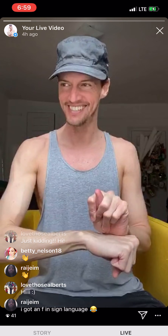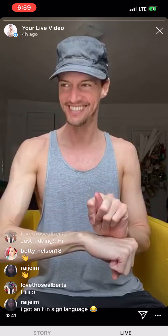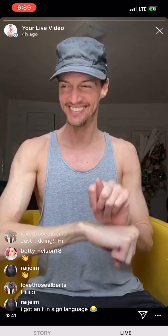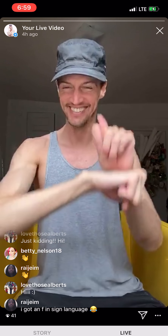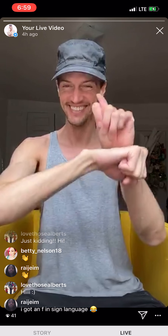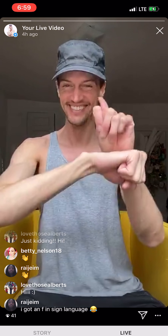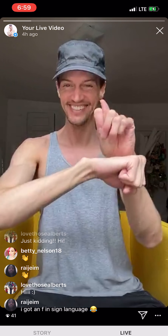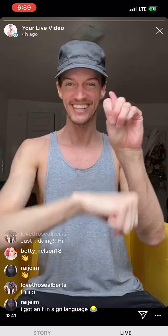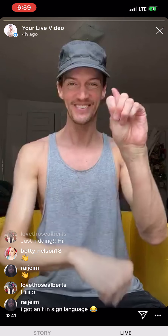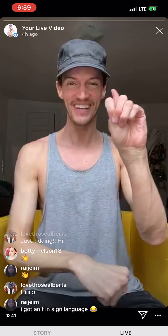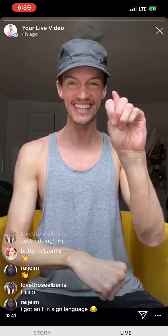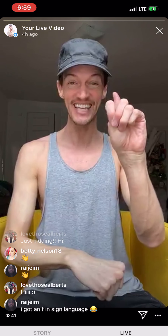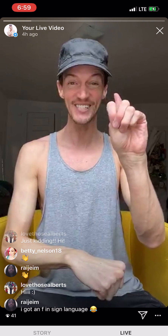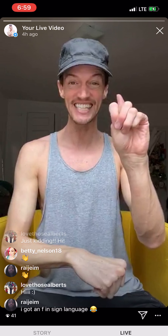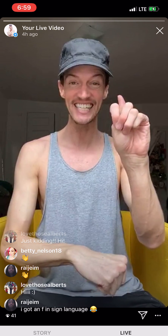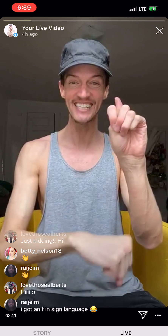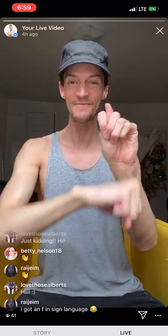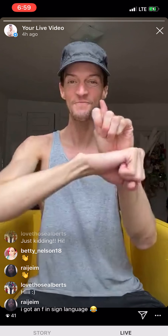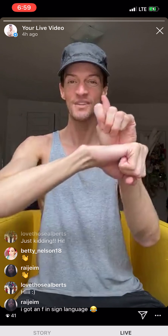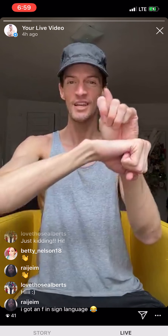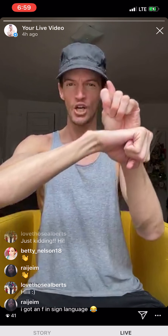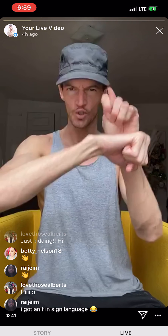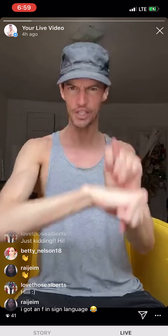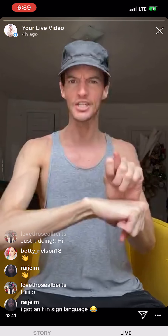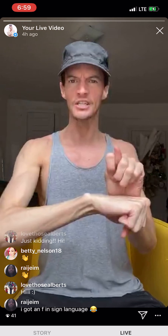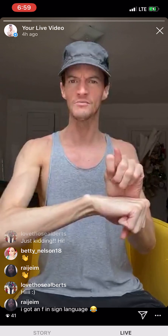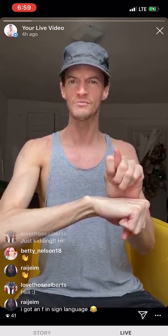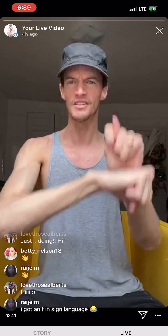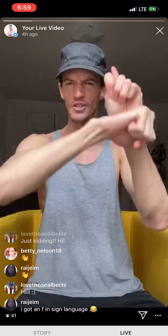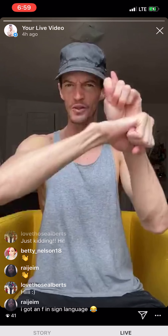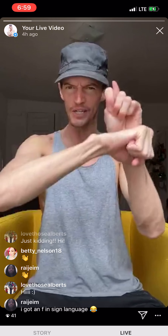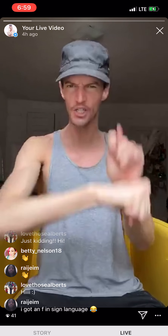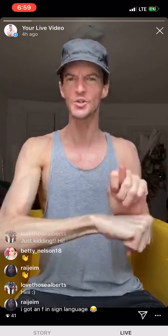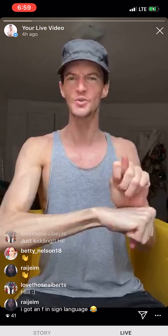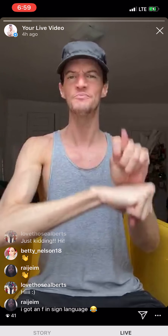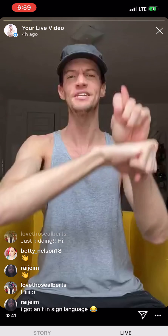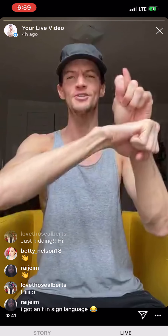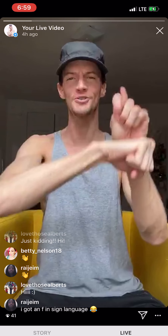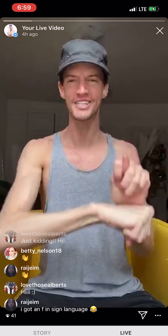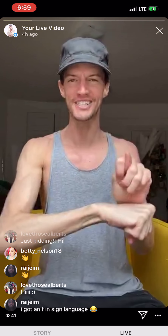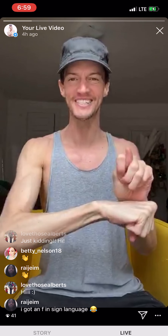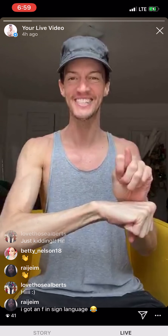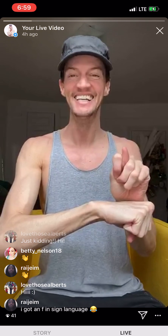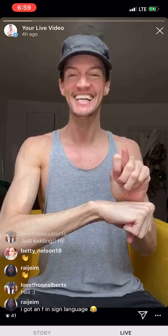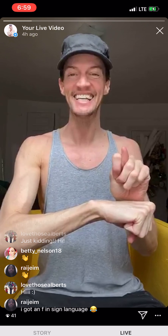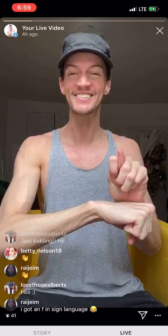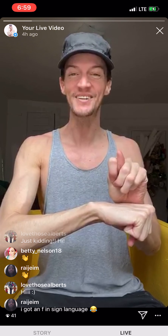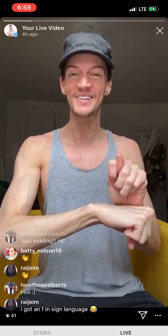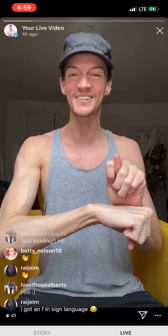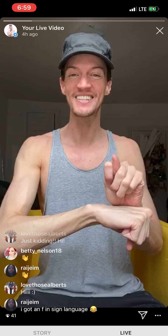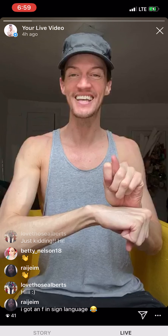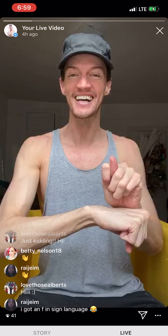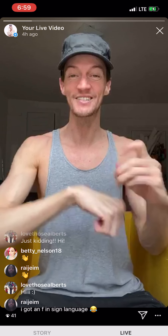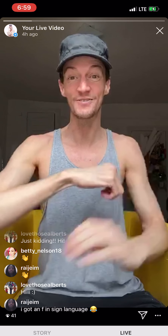Tradition. We make the letter T. Tradition. This is what we do. It is tradition. Yesterday we learned signs for